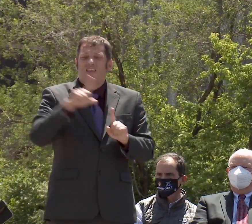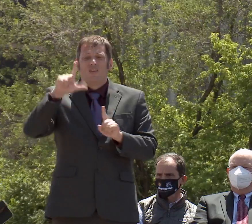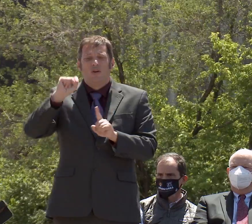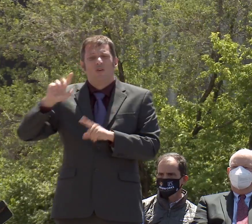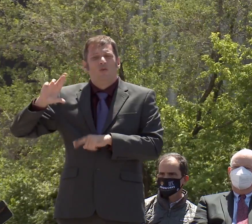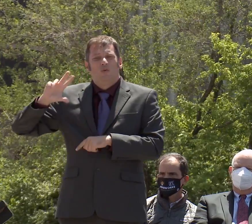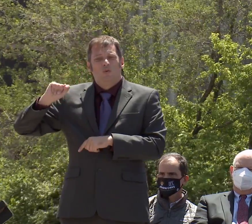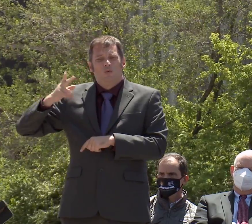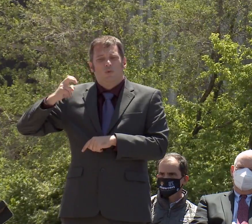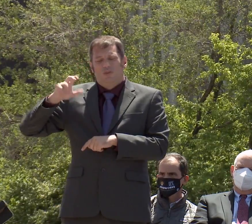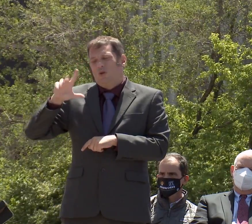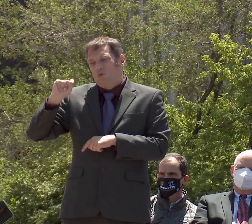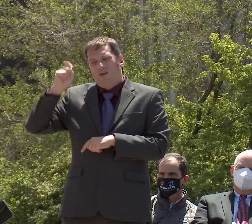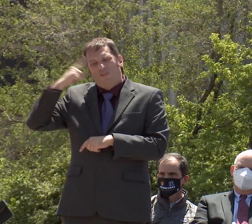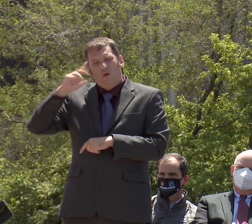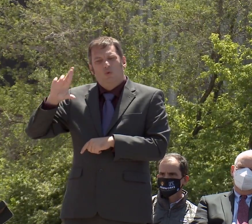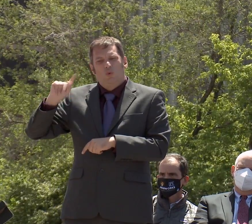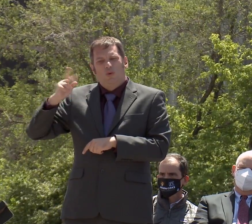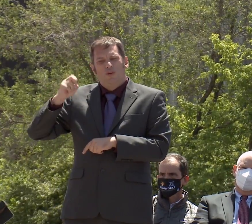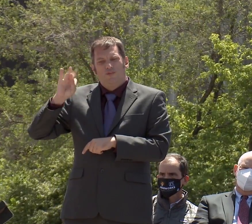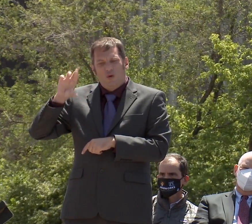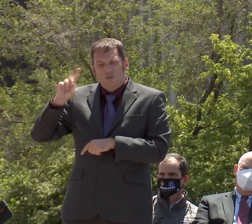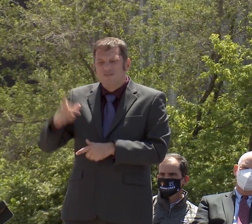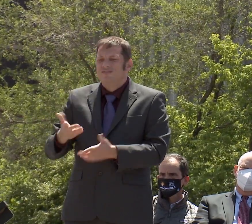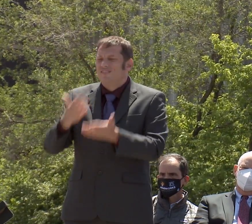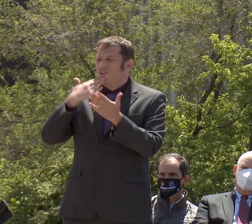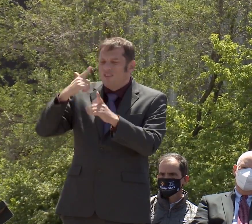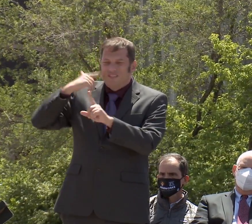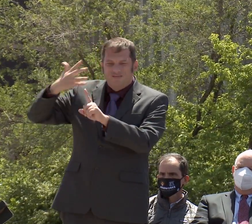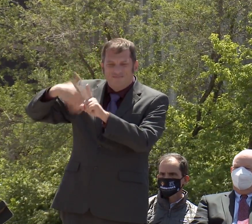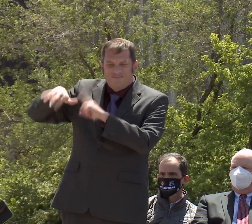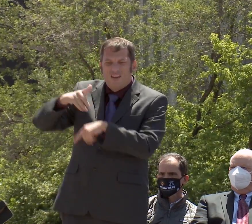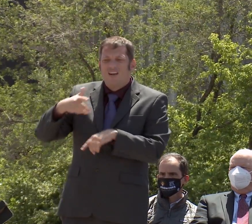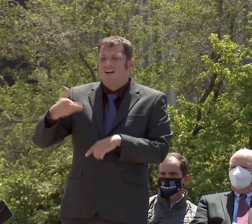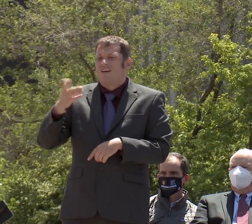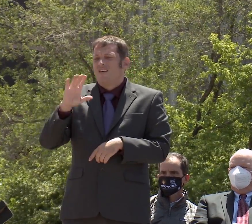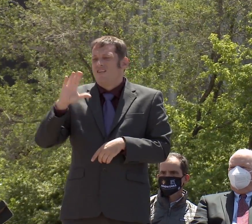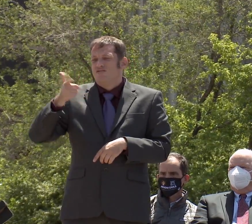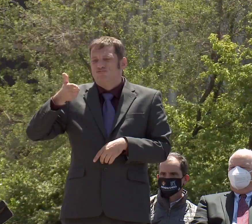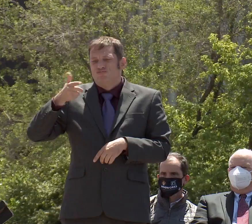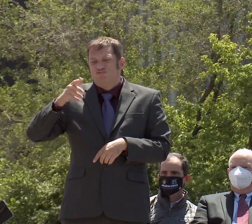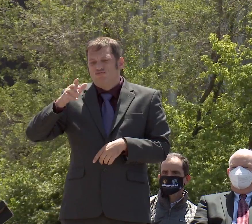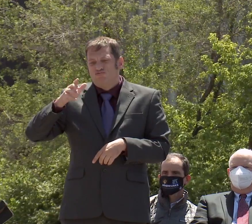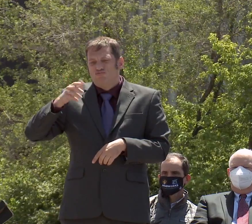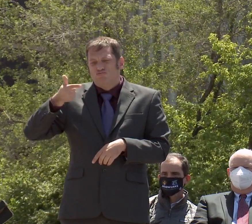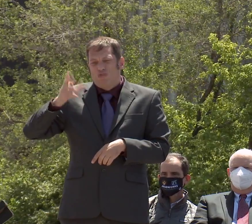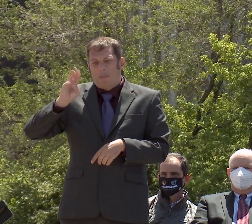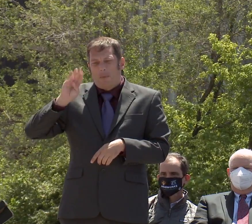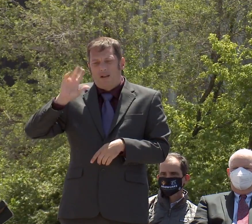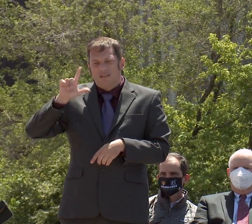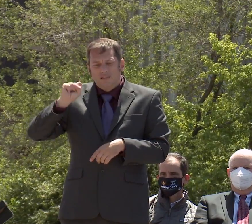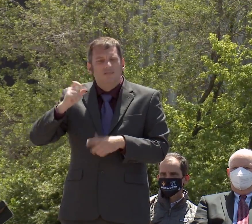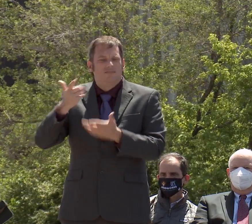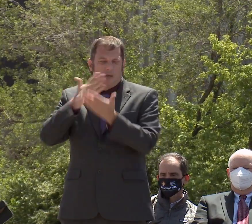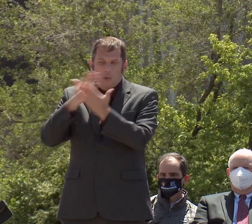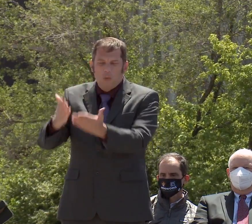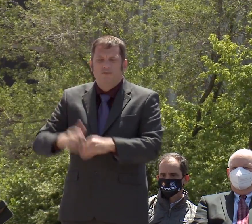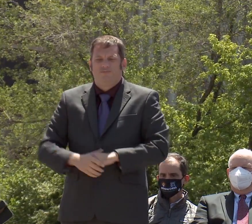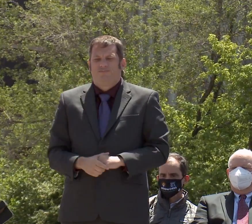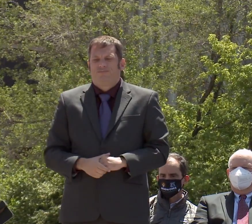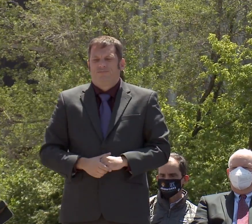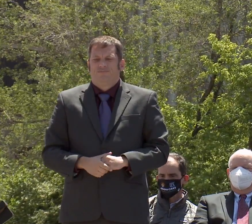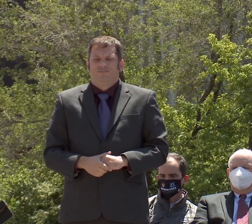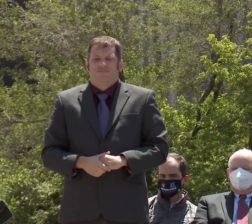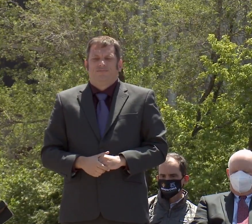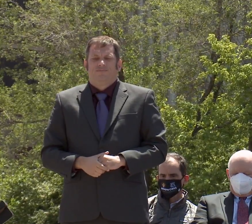of Environment here, Ben Grumbles, we're grateful for your leadership and the entire Maryland team, Michael Hankin